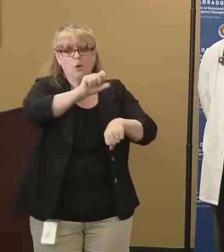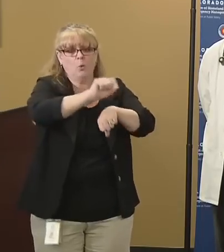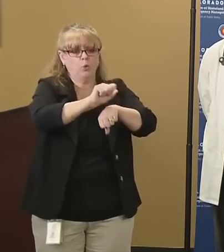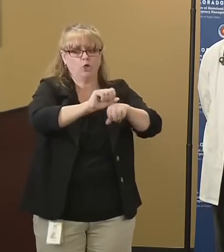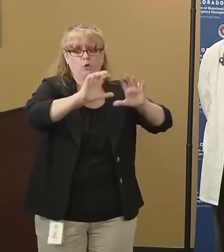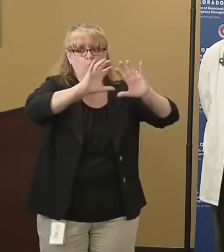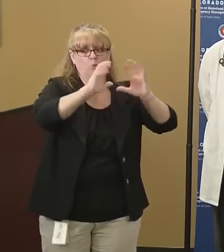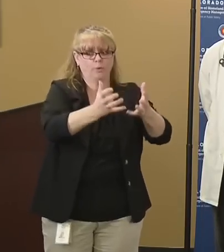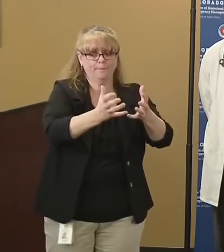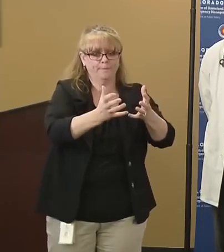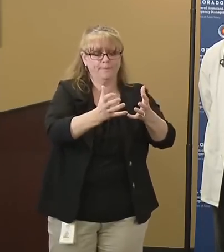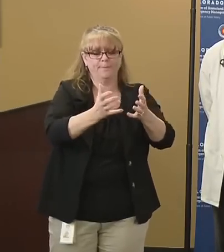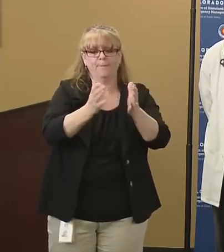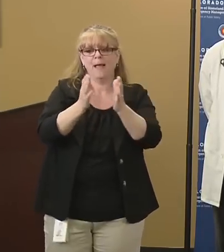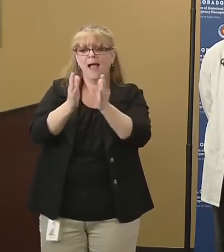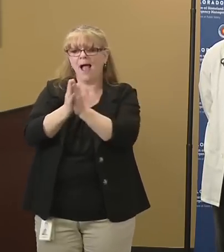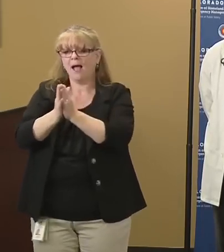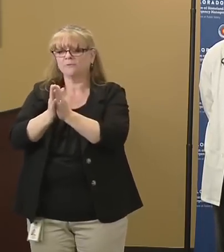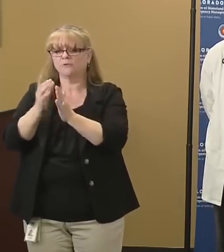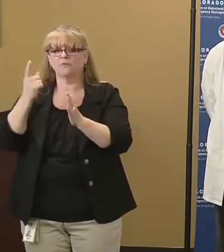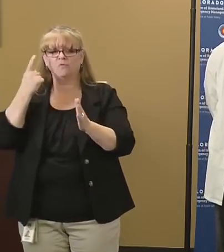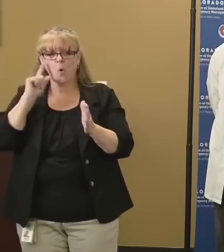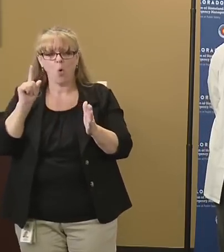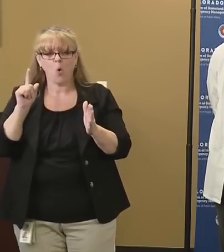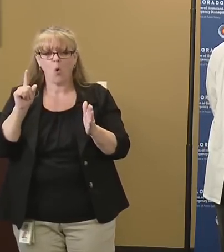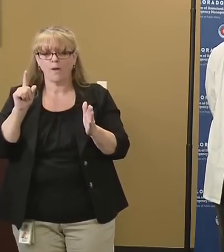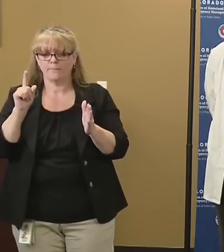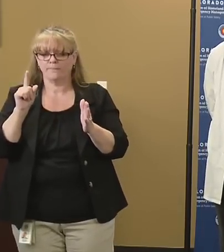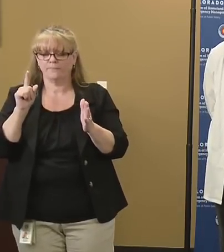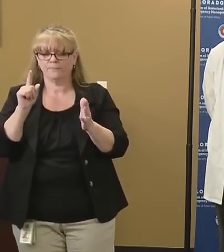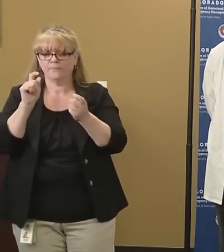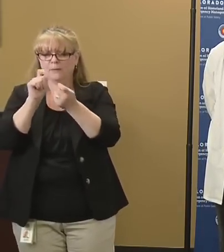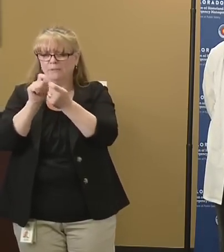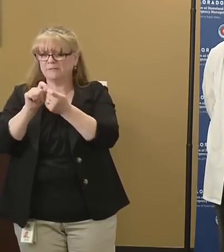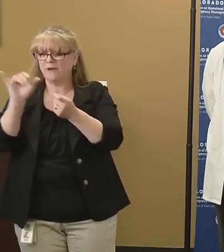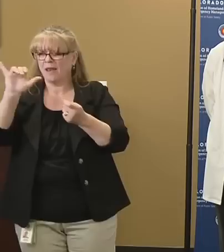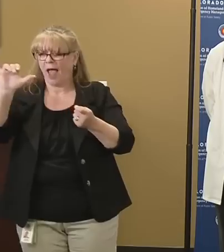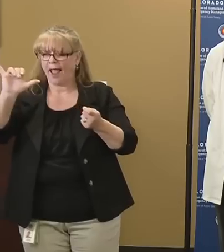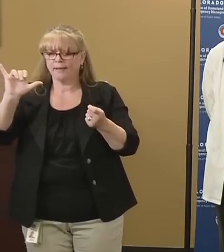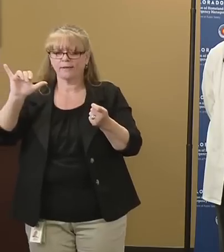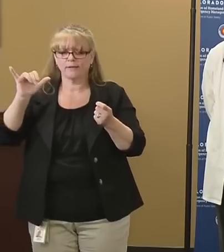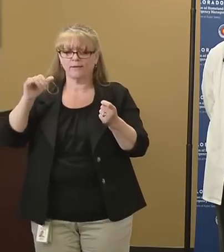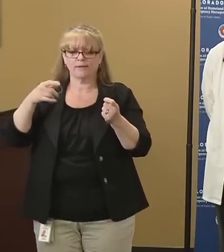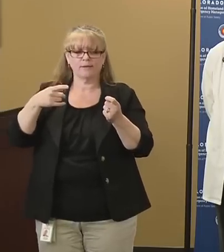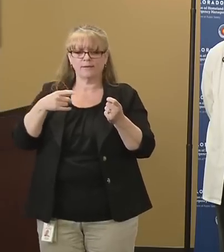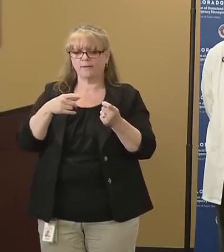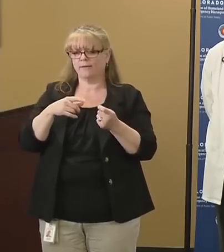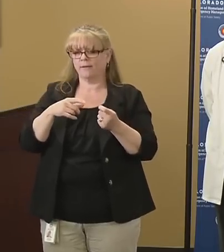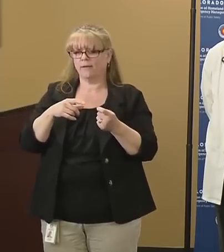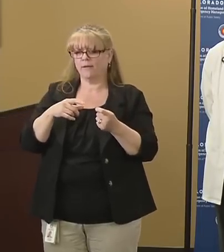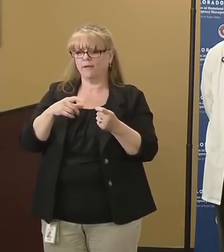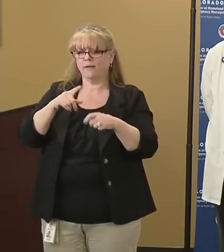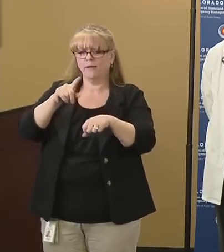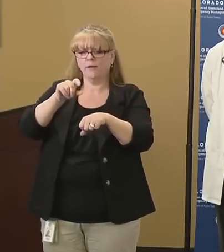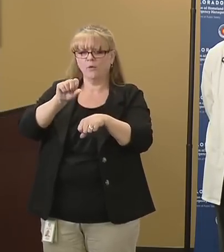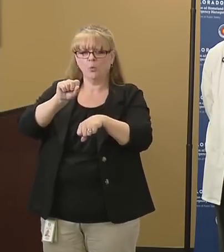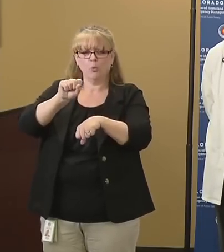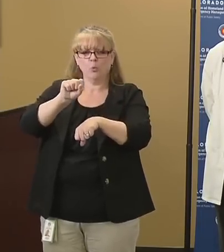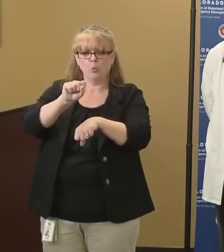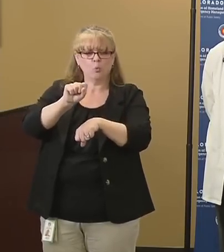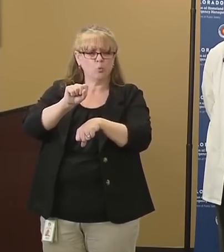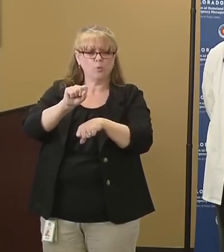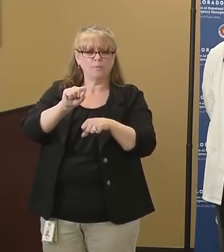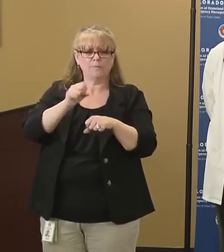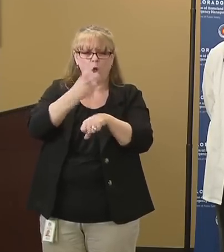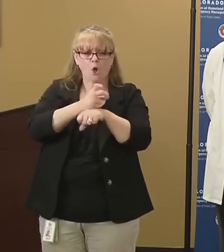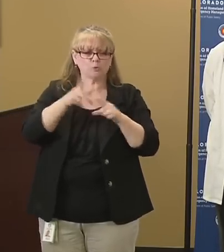14 days of paid leave for workers to have coronavirus designations, or 30 days of job protection for